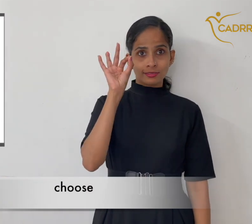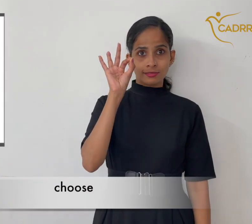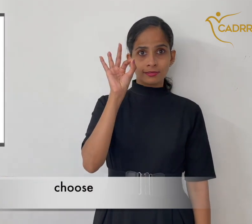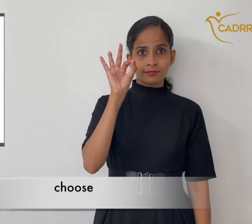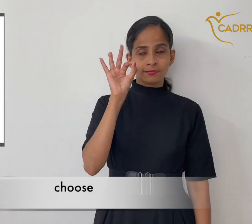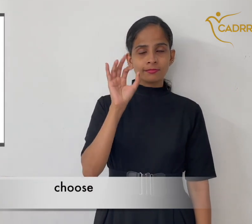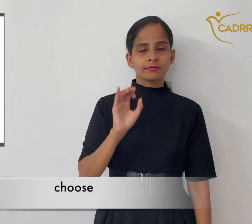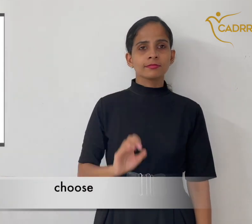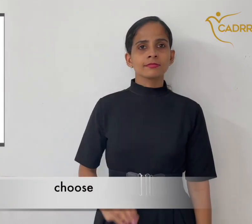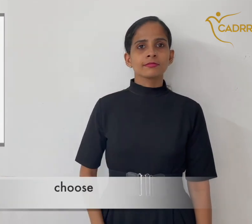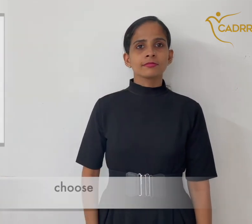Choose.